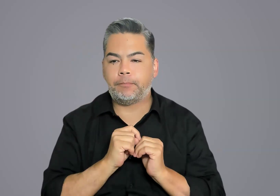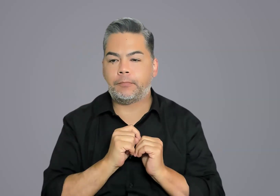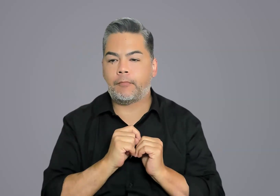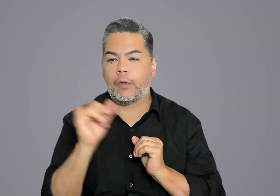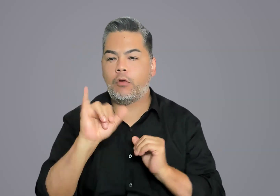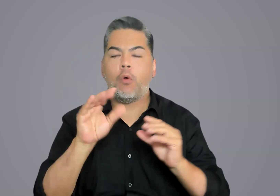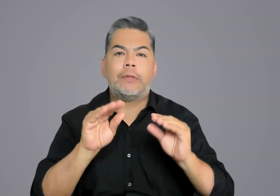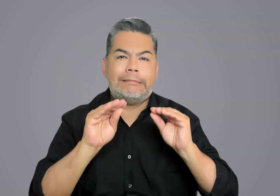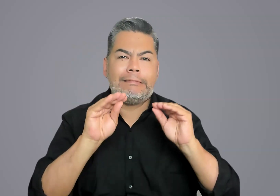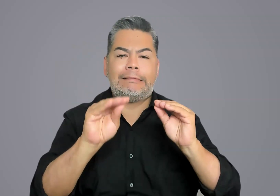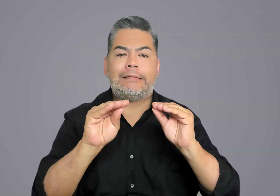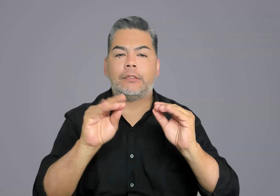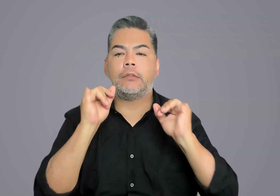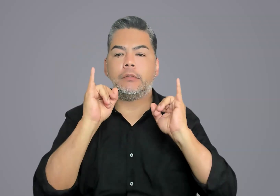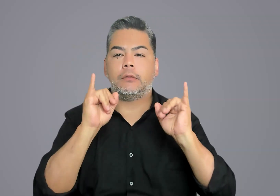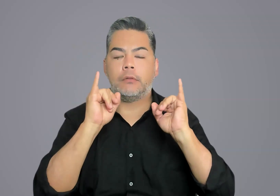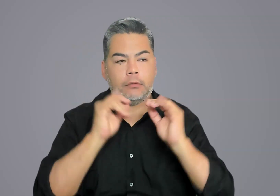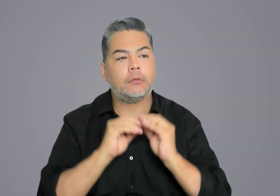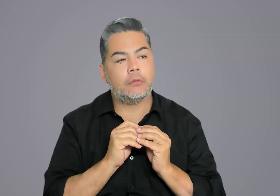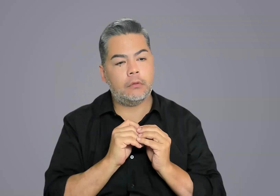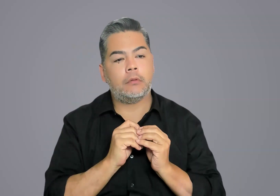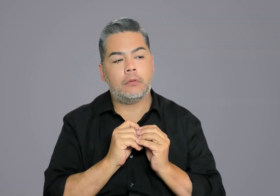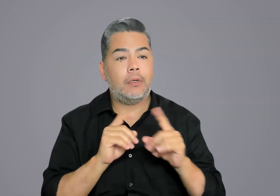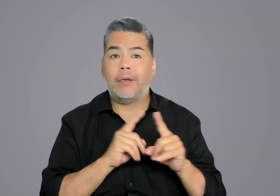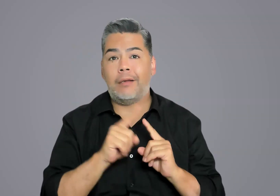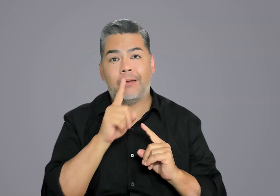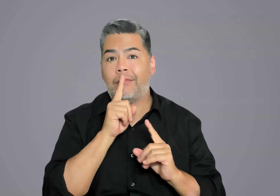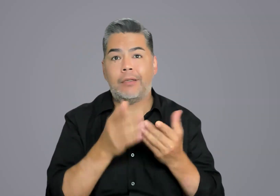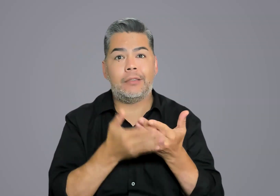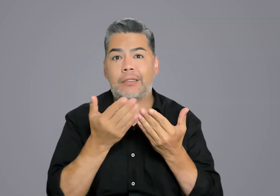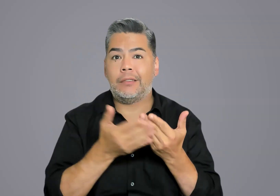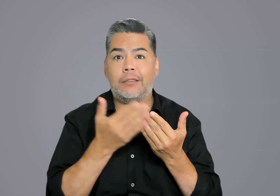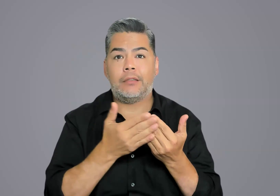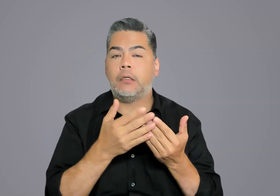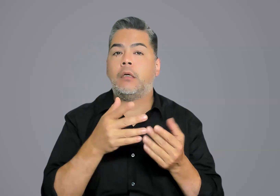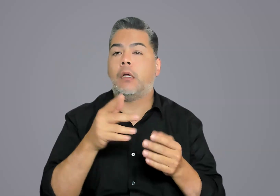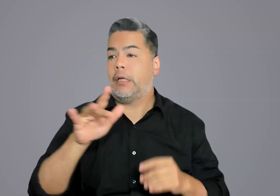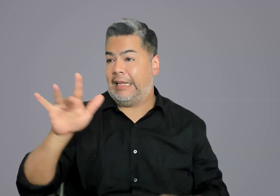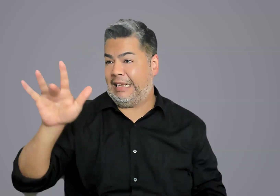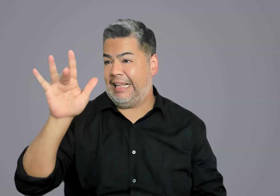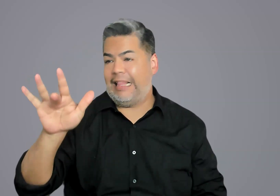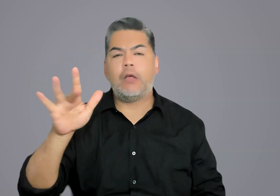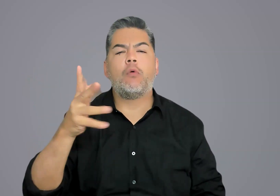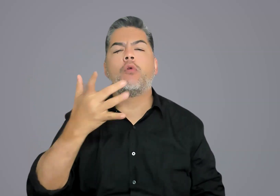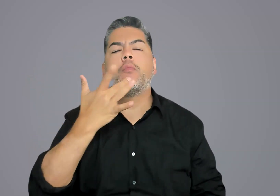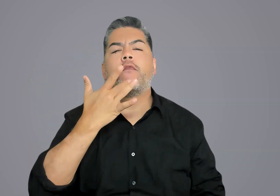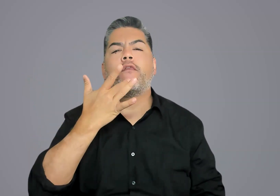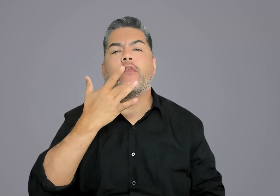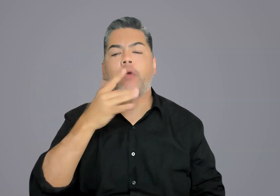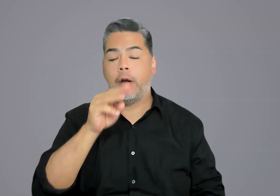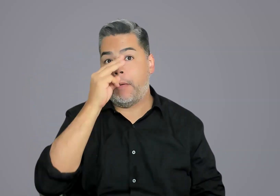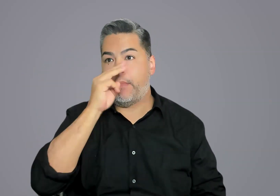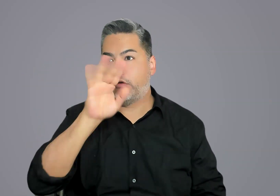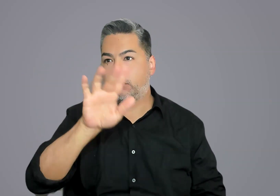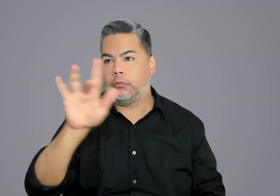installation instructions, but really it's pretty easy. You just grab the one that you want, hover over it with the mouse and click, and